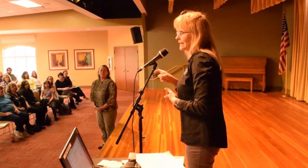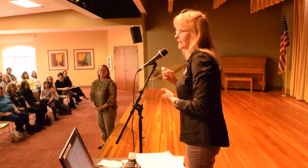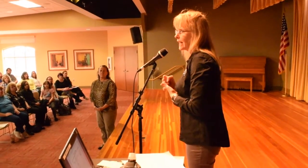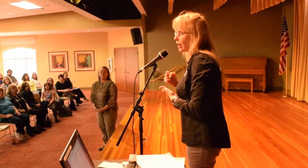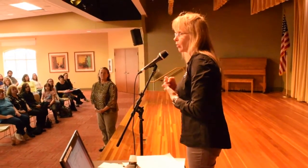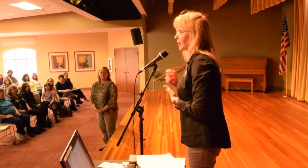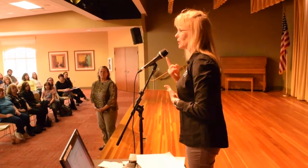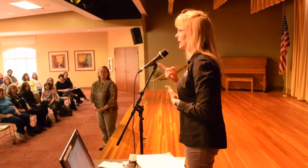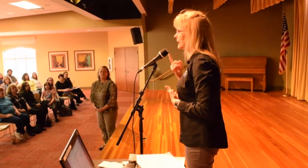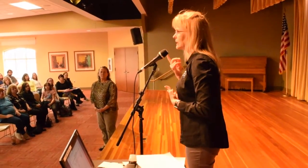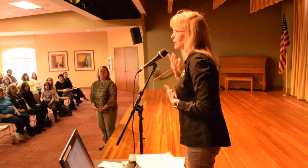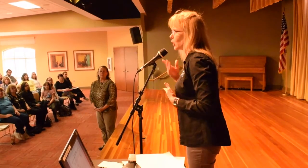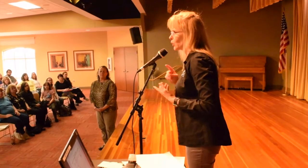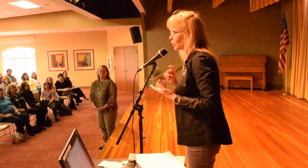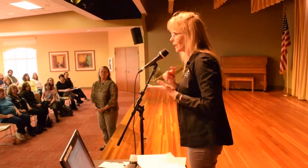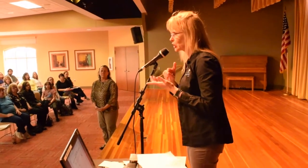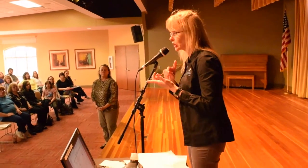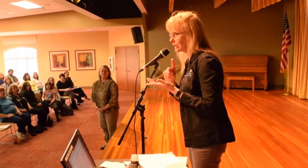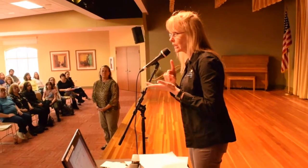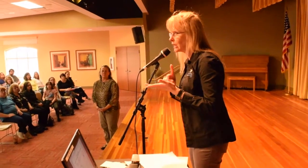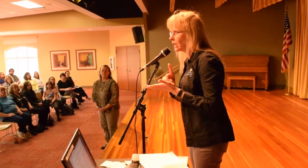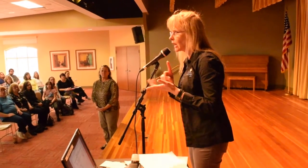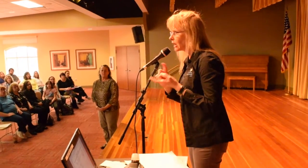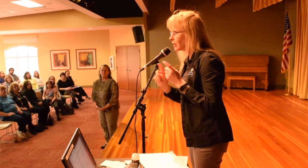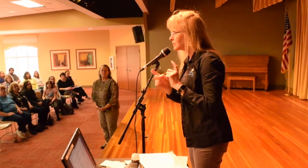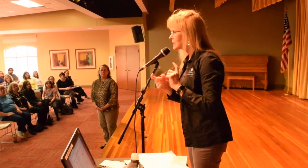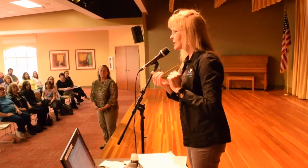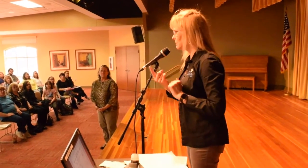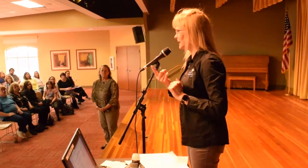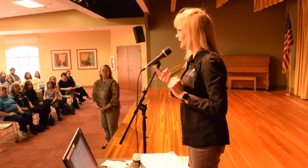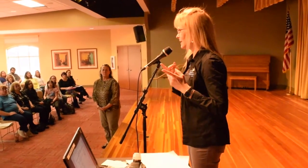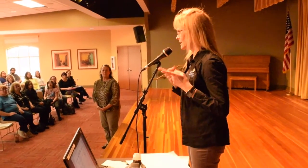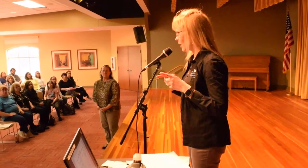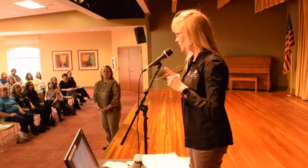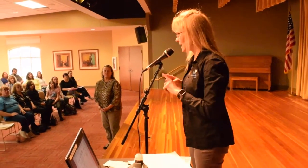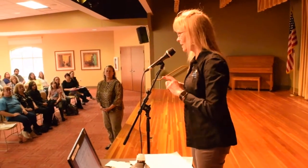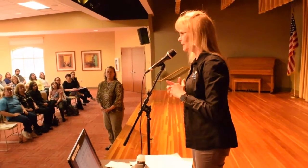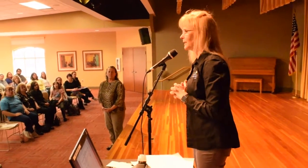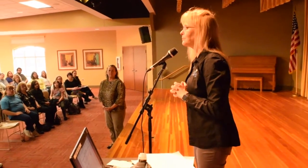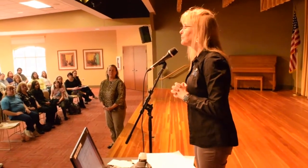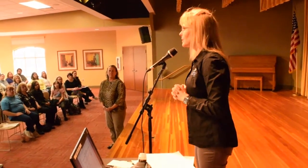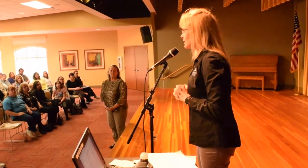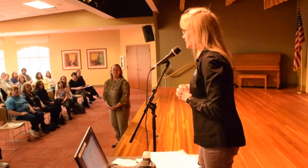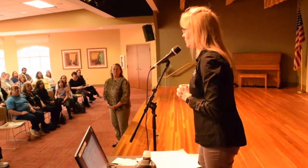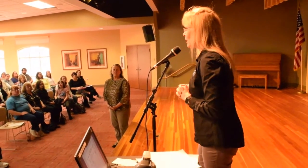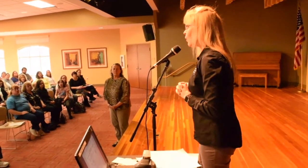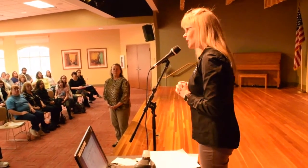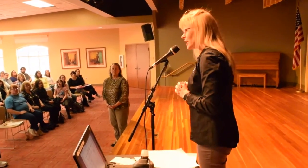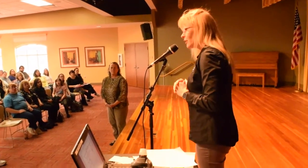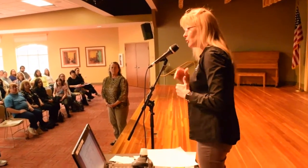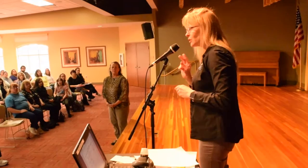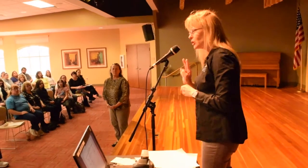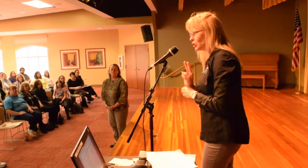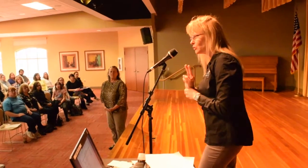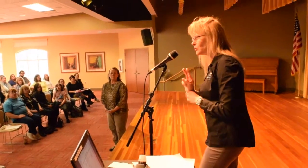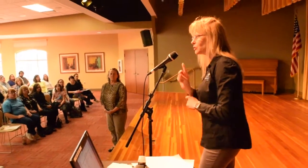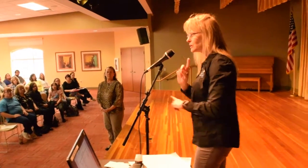needing help or needing correction. Something is always happening. So now watch how you can use your